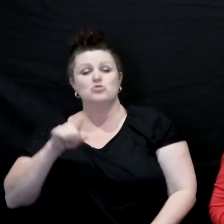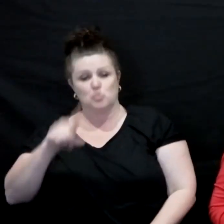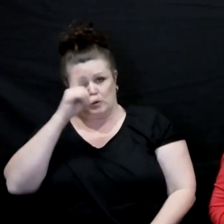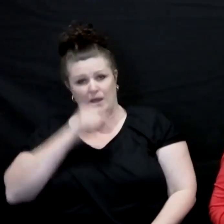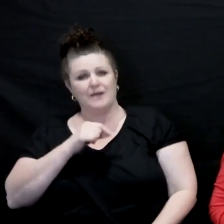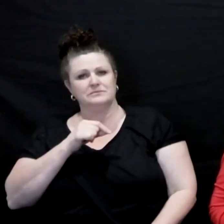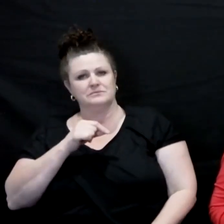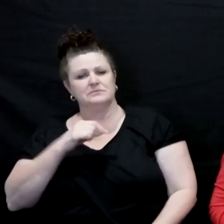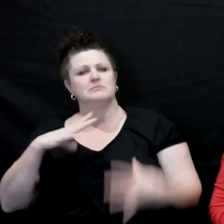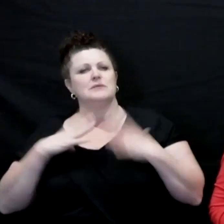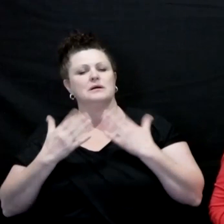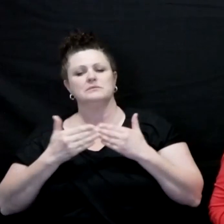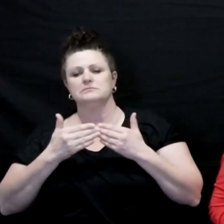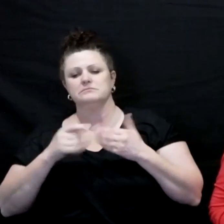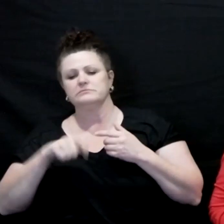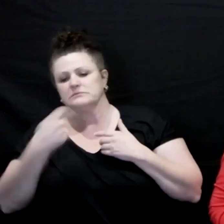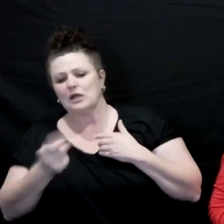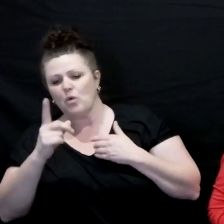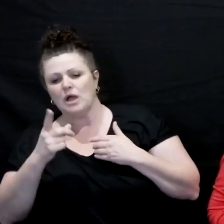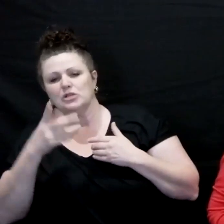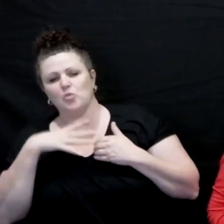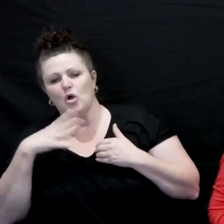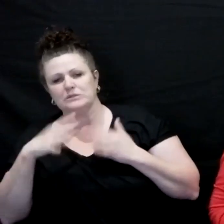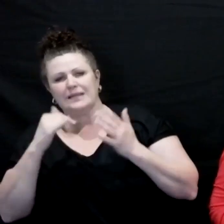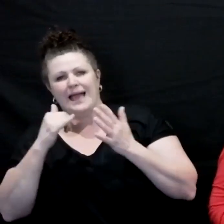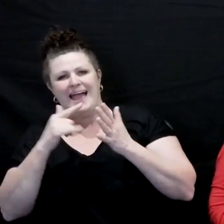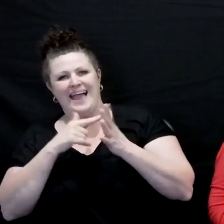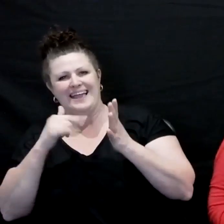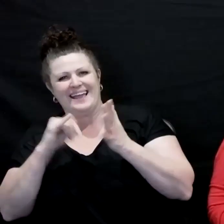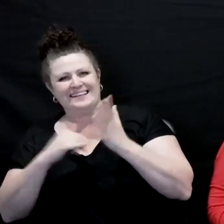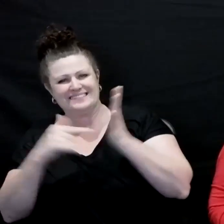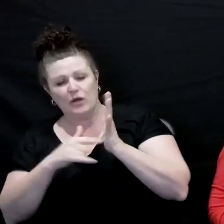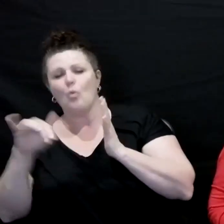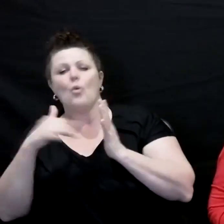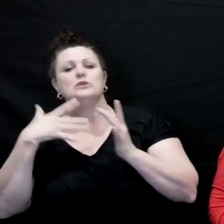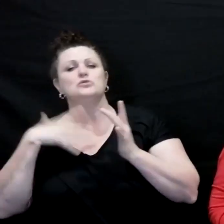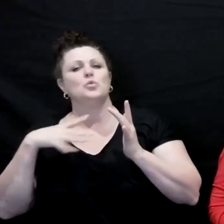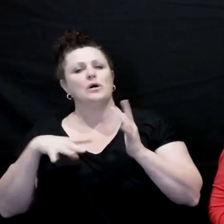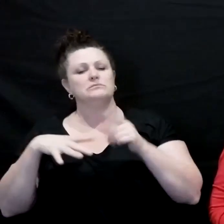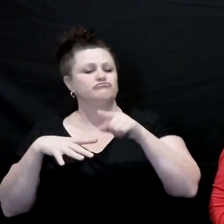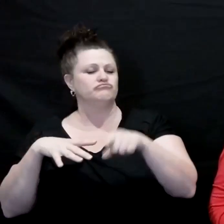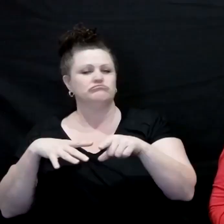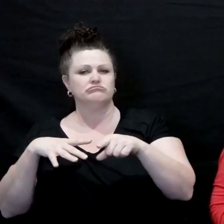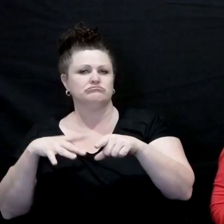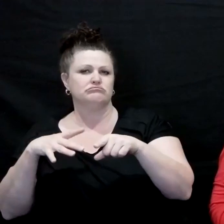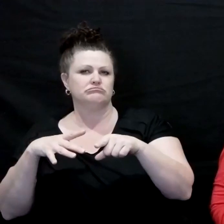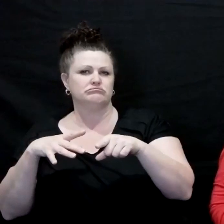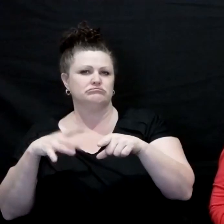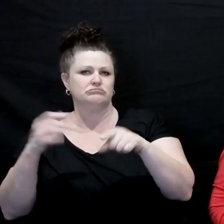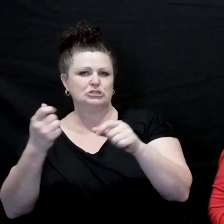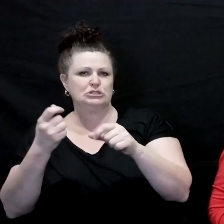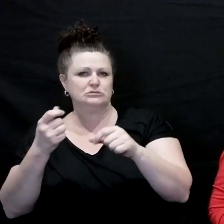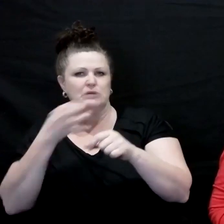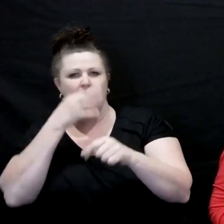review after that, or whether you go to the AAT if you want to appeal it. Yeah. You put in a change of circumstances review if